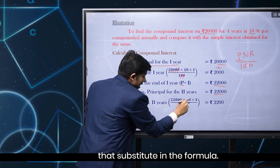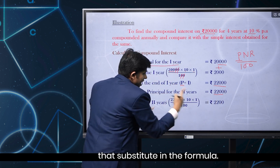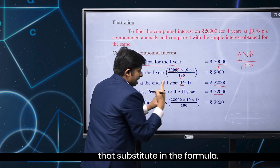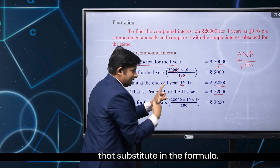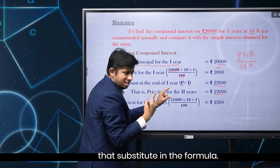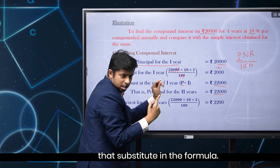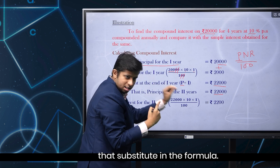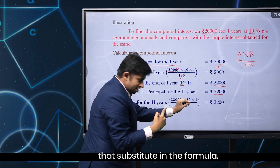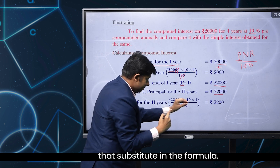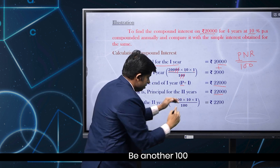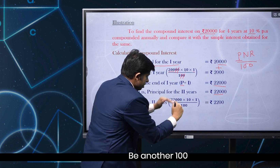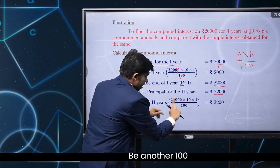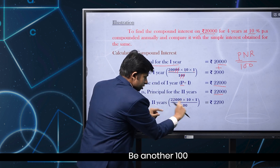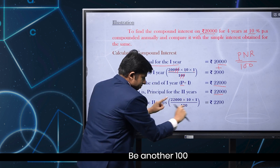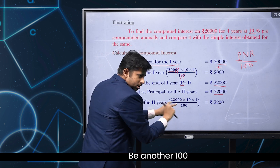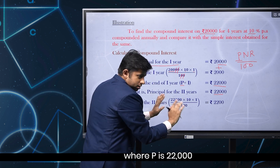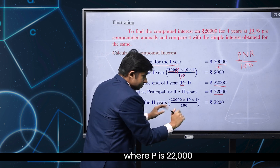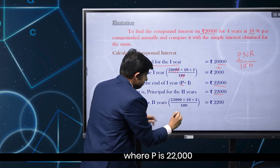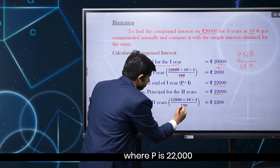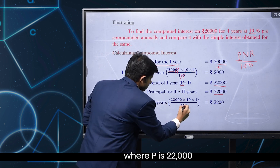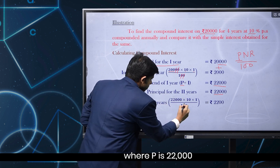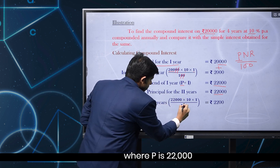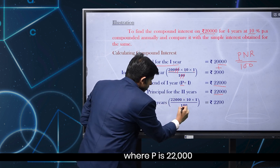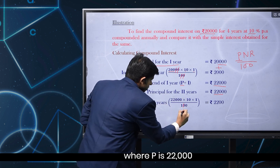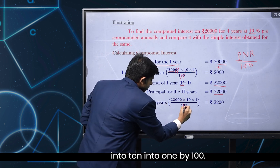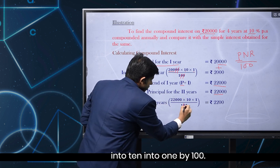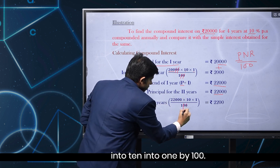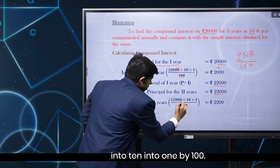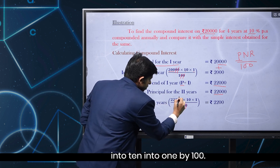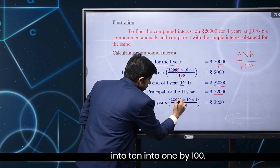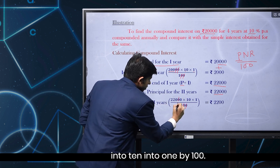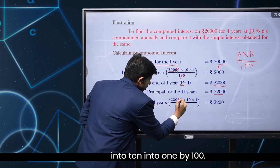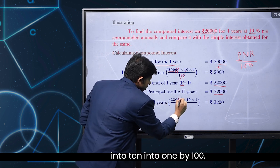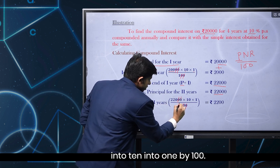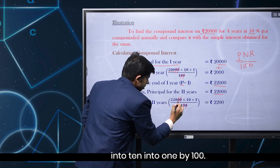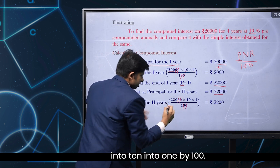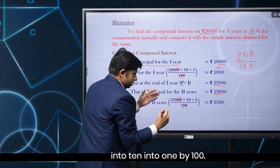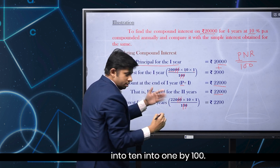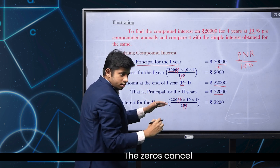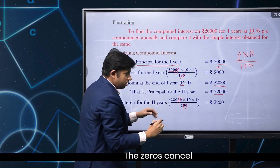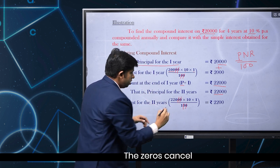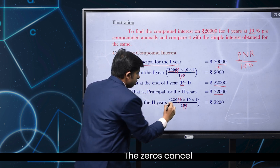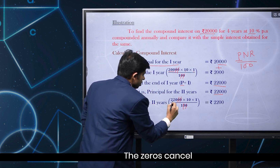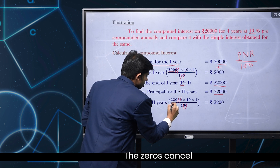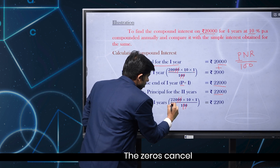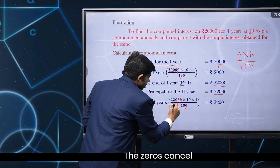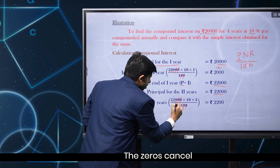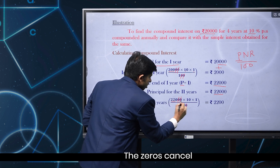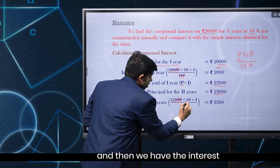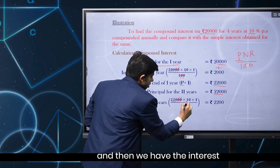Let's substitute in the formula PNR by 100, where P is 22,000 into 10 into 1 by 100. The zeros cancel, and